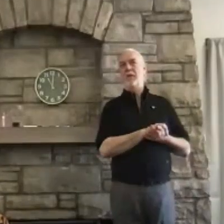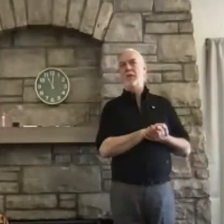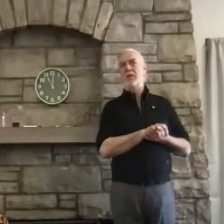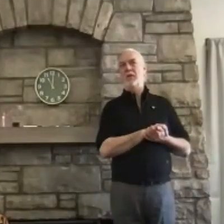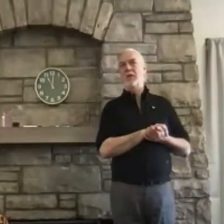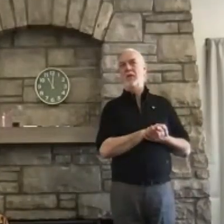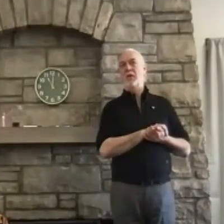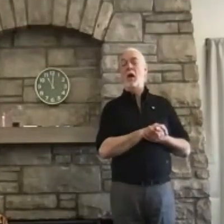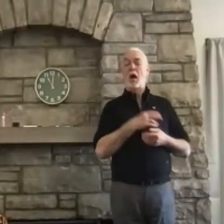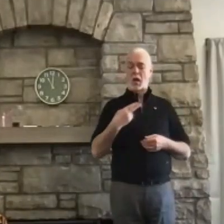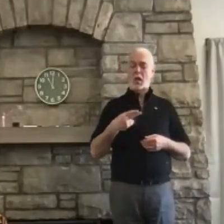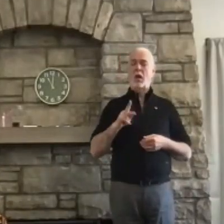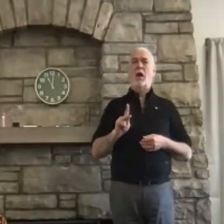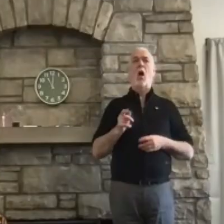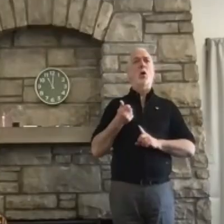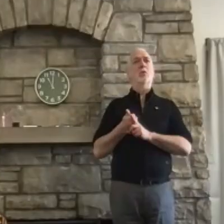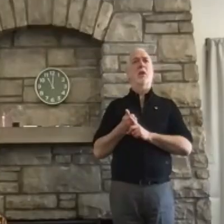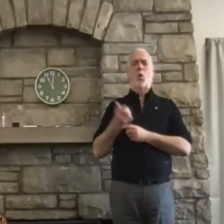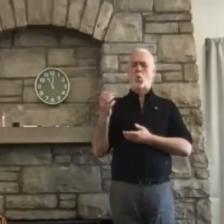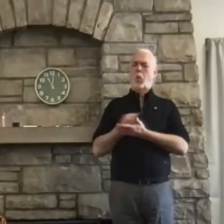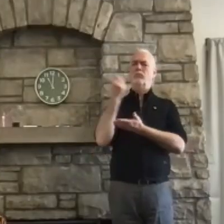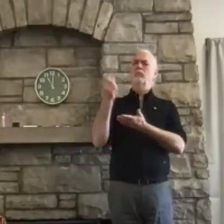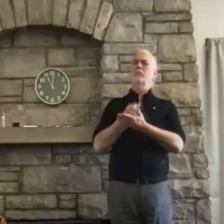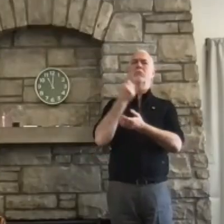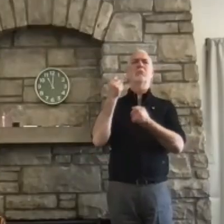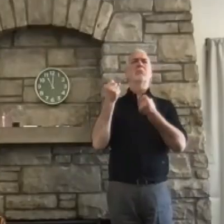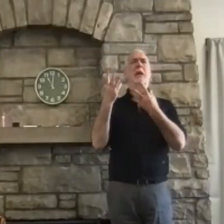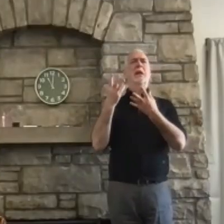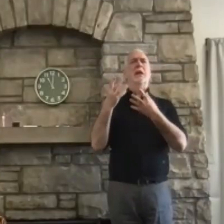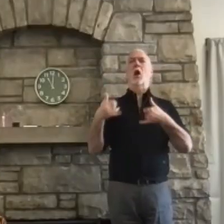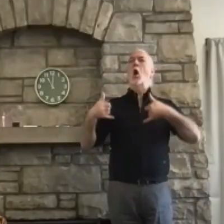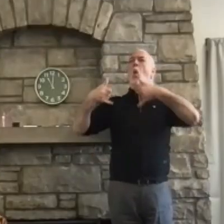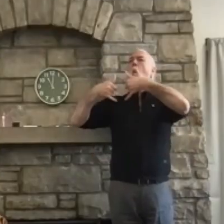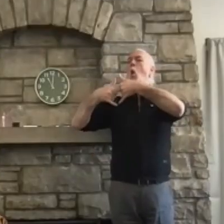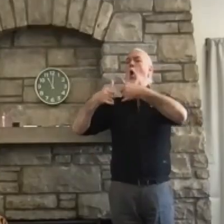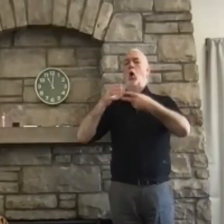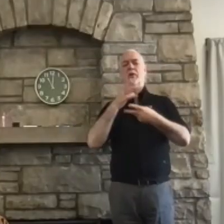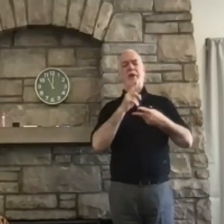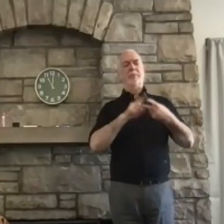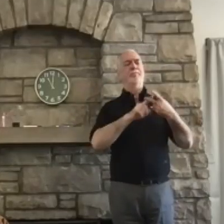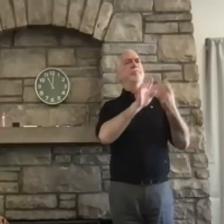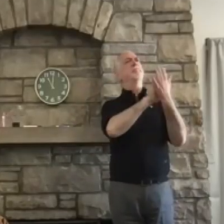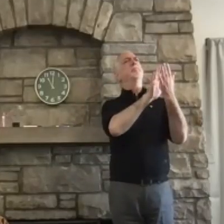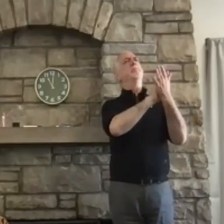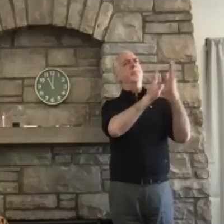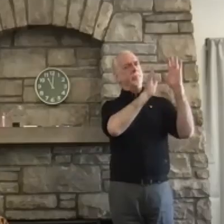She won many awards and accolades and